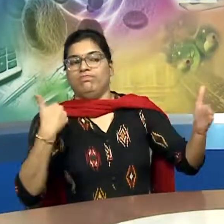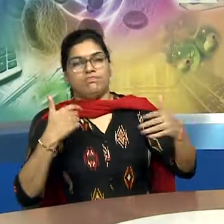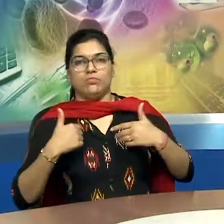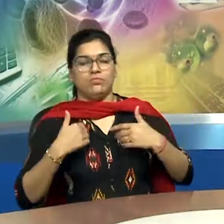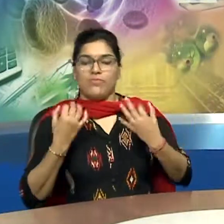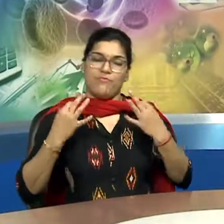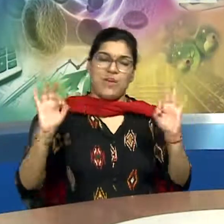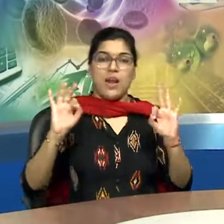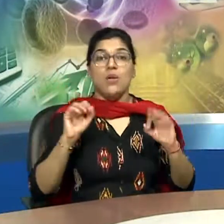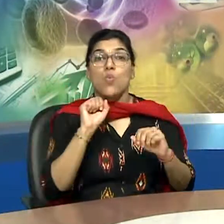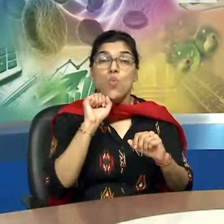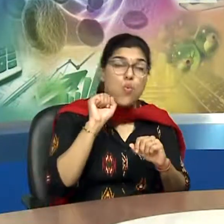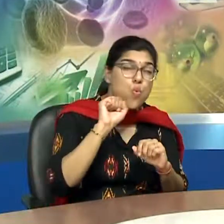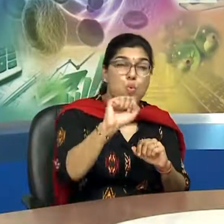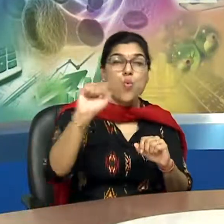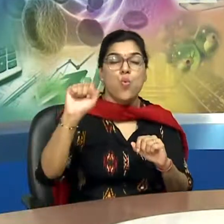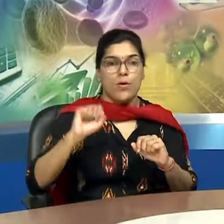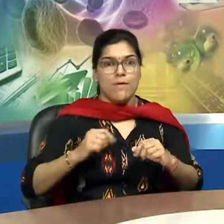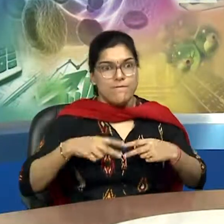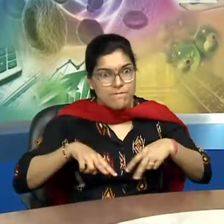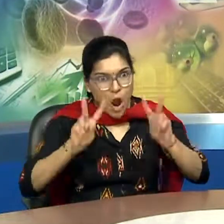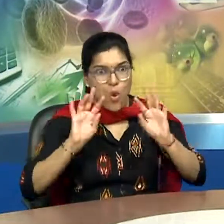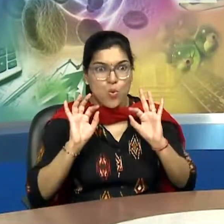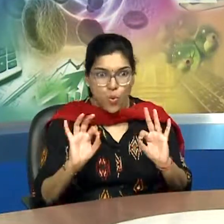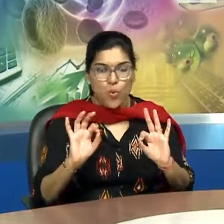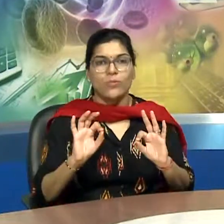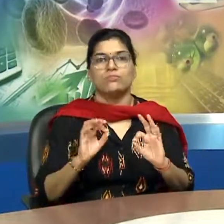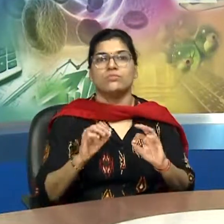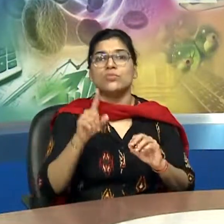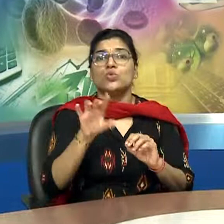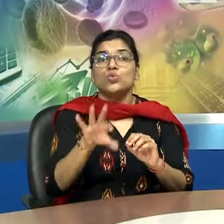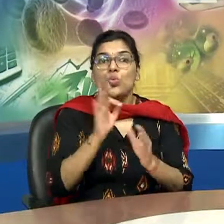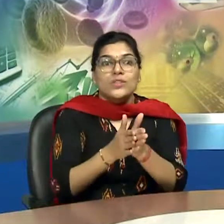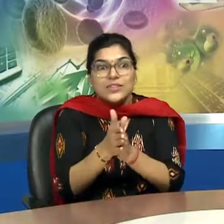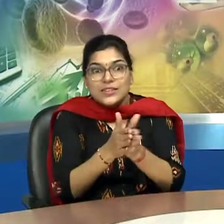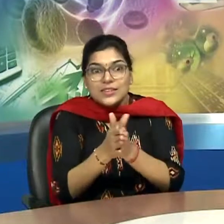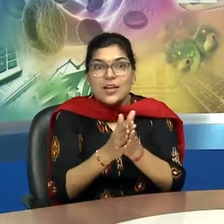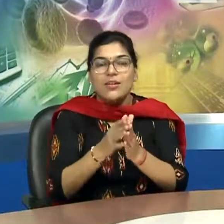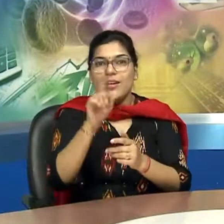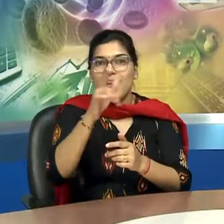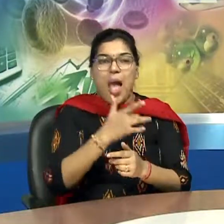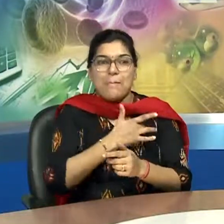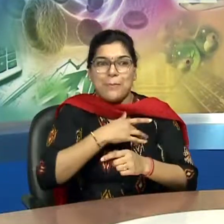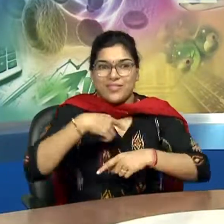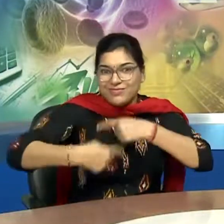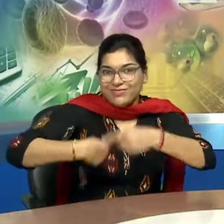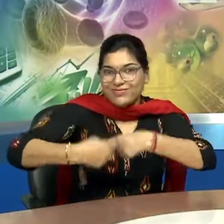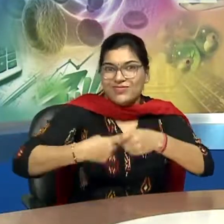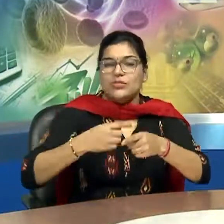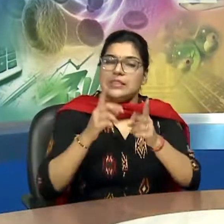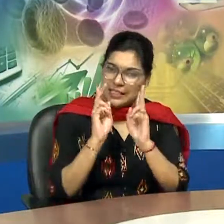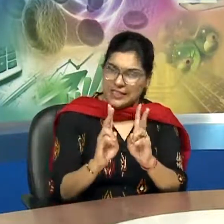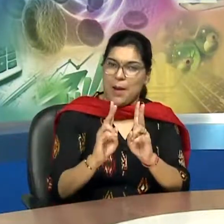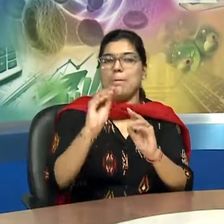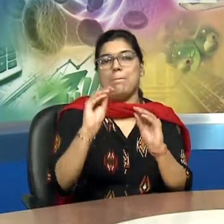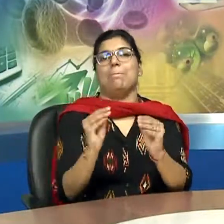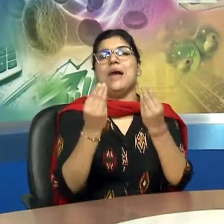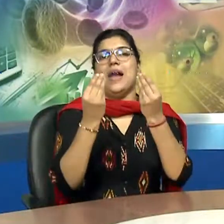be careful about this bad habit. So it is up to us to value our own body